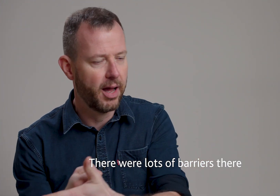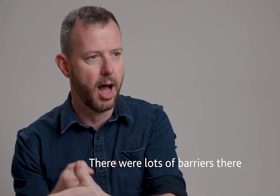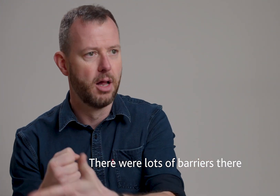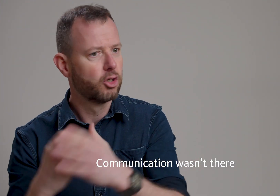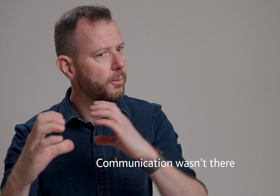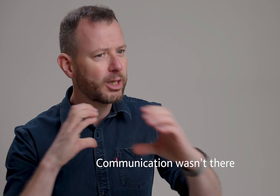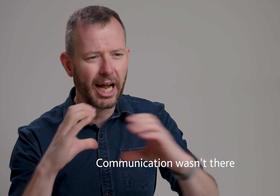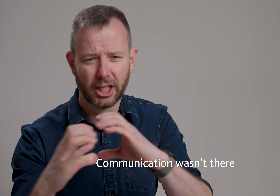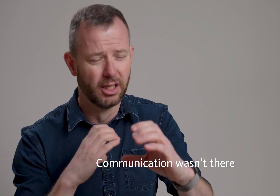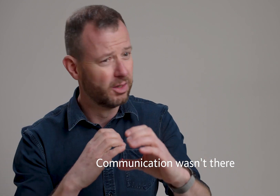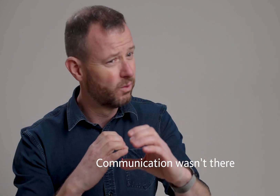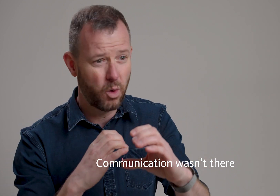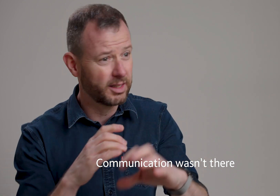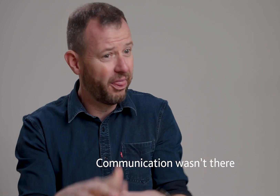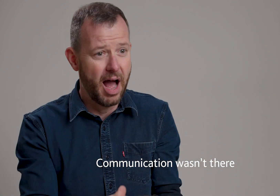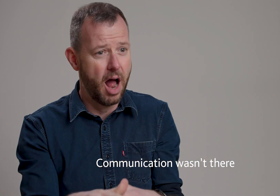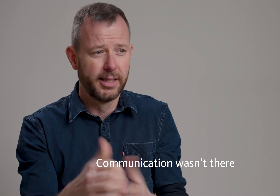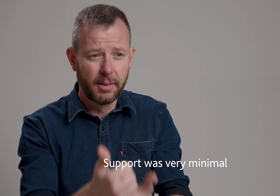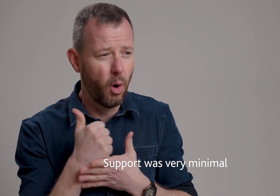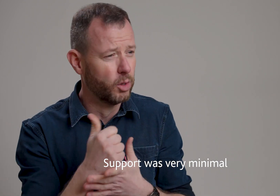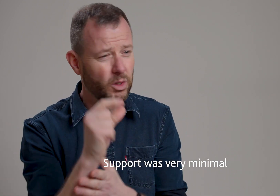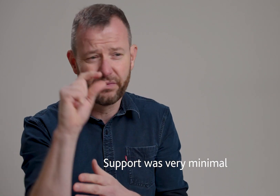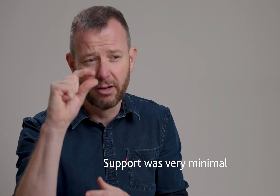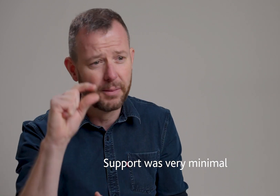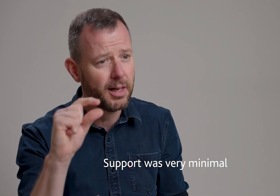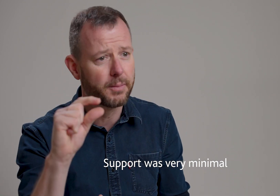there. Communication was there. The post was very little.